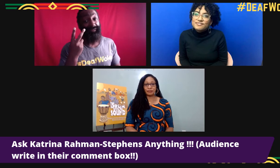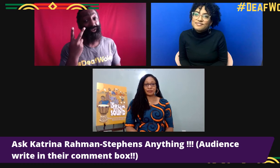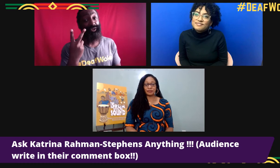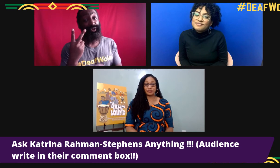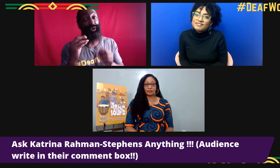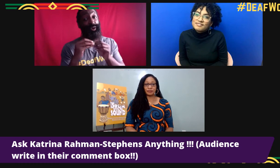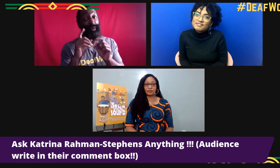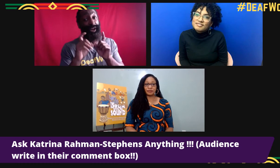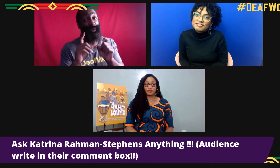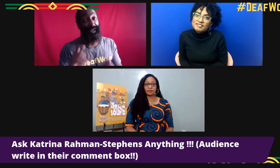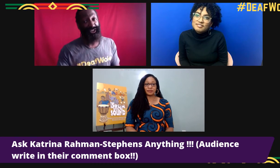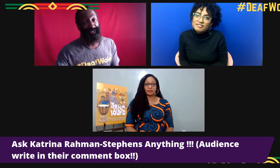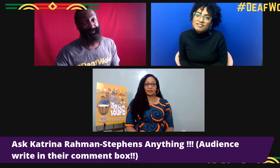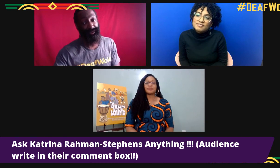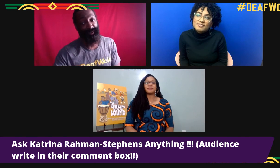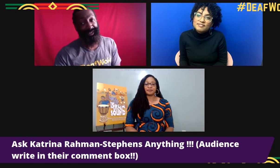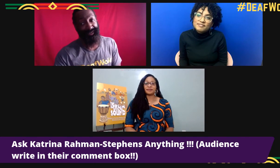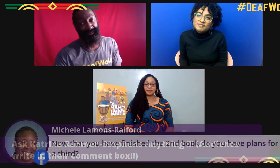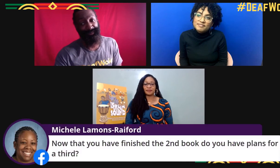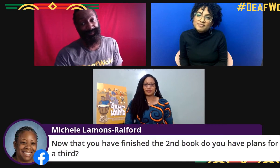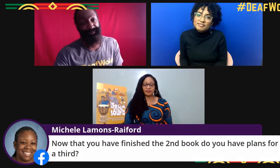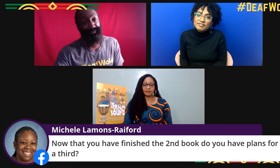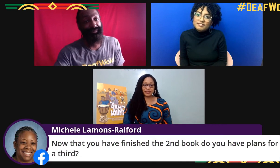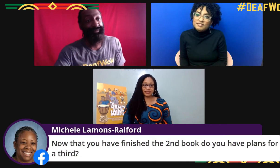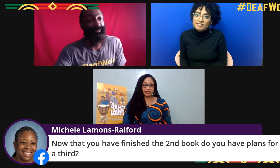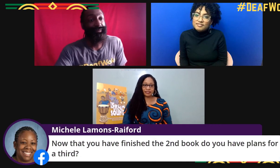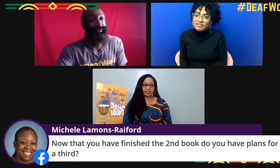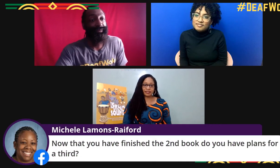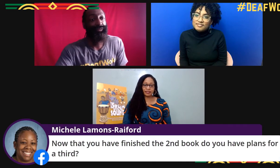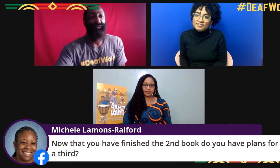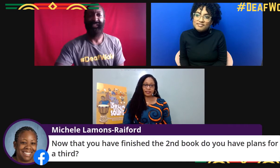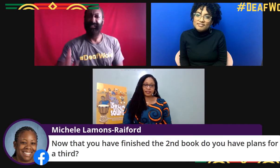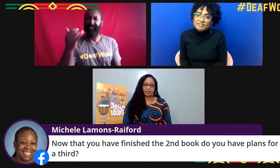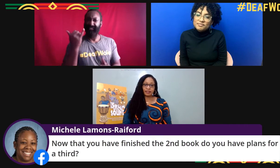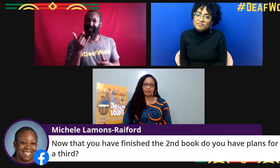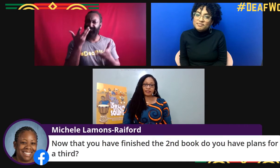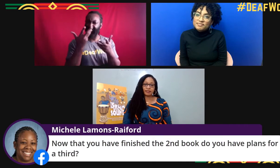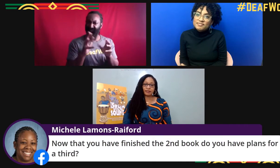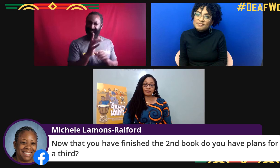That's beautiful. I think there's 2 more questions.